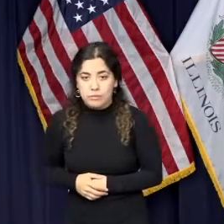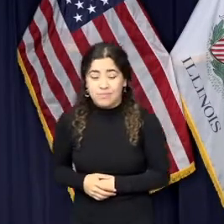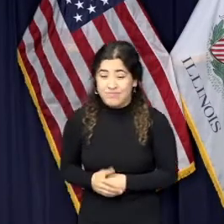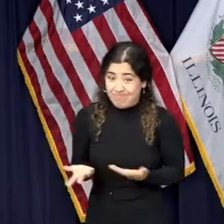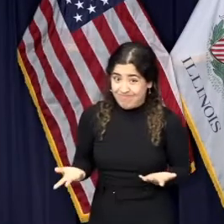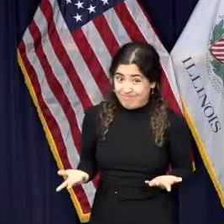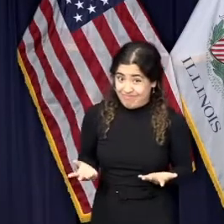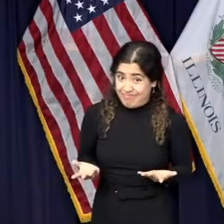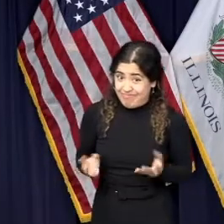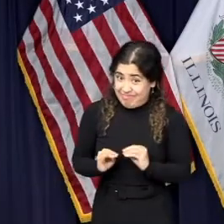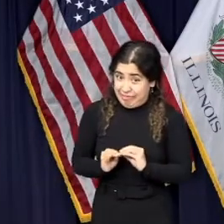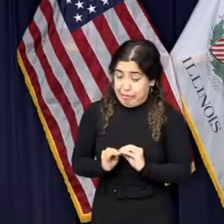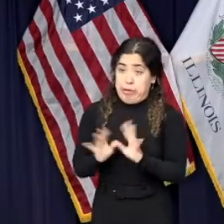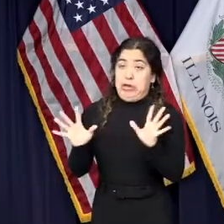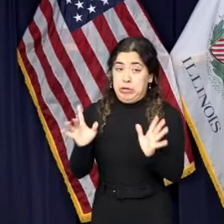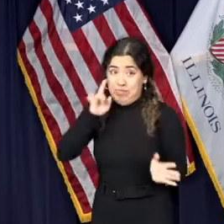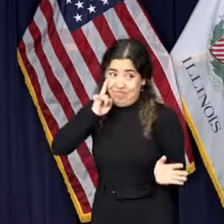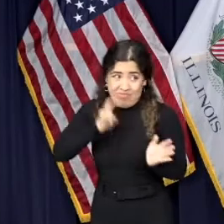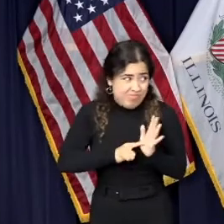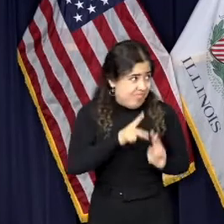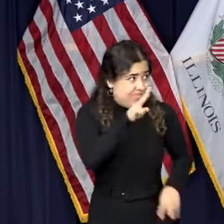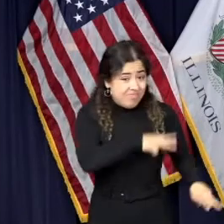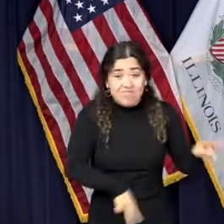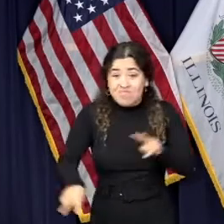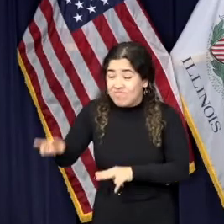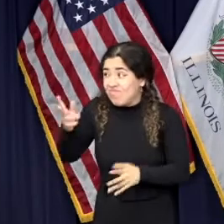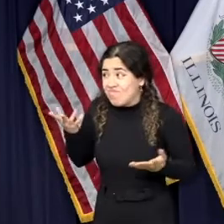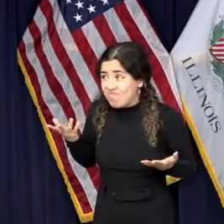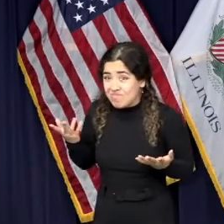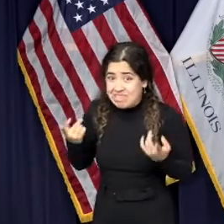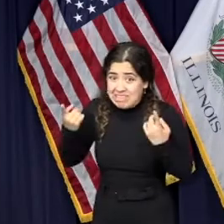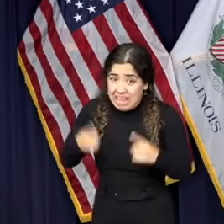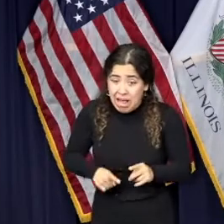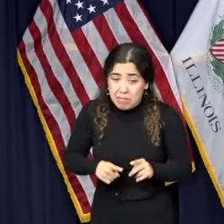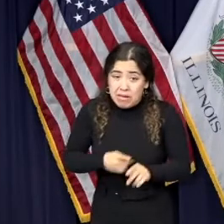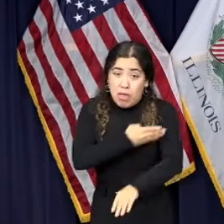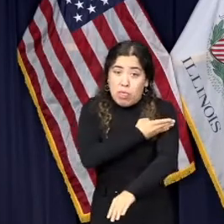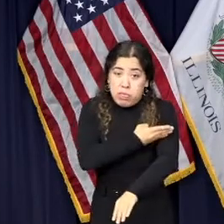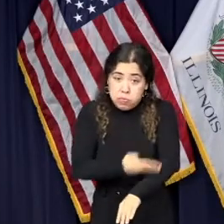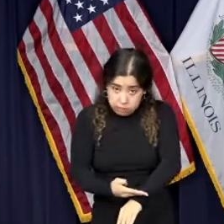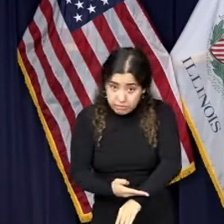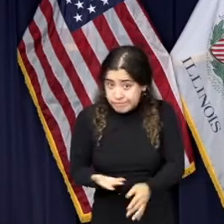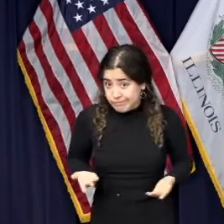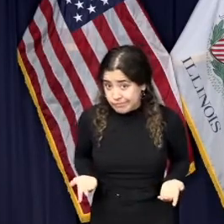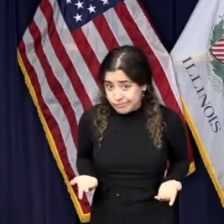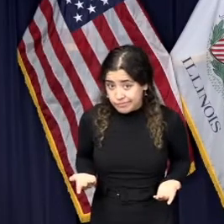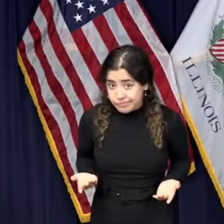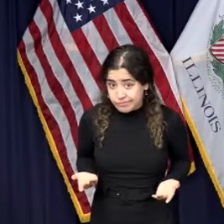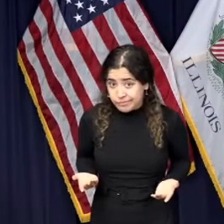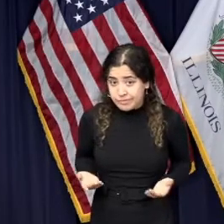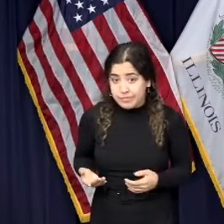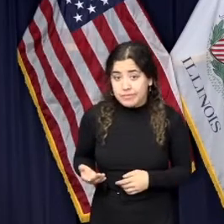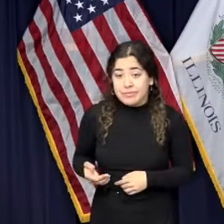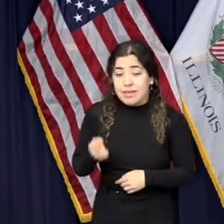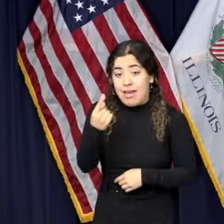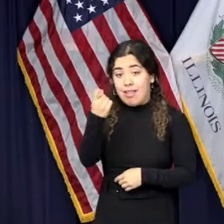clearly indicators that we are headed in the wrong direction. In 6 out of the 11 regions of Illinois, we